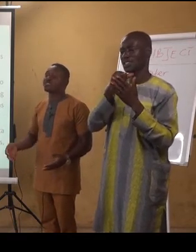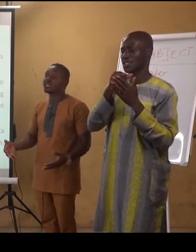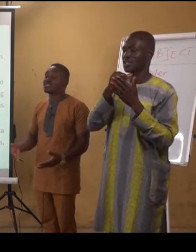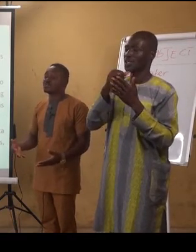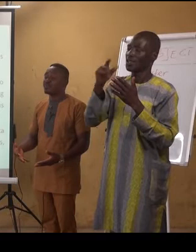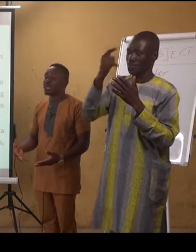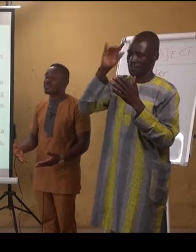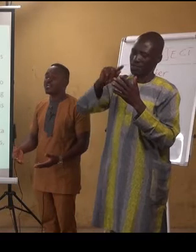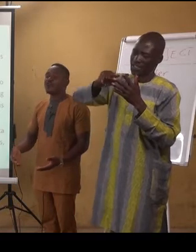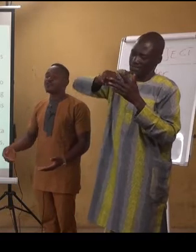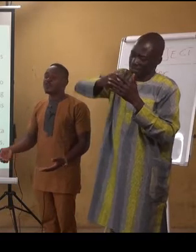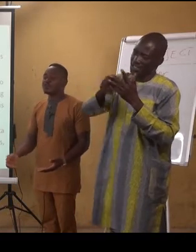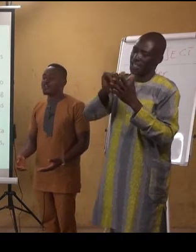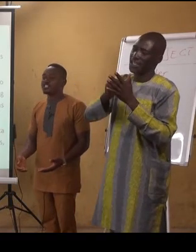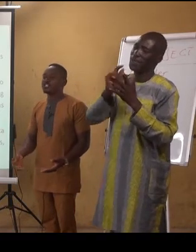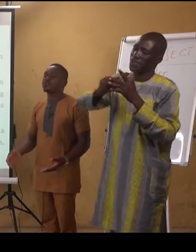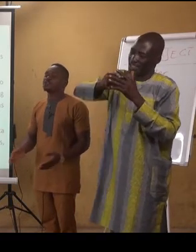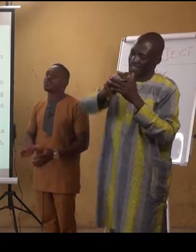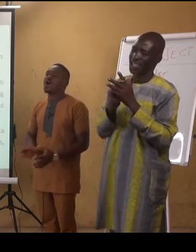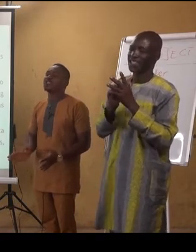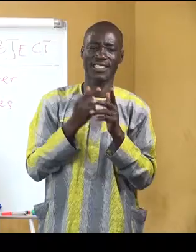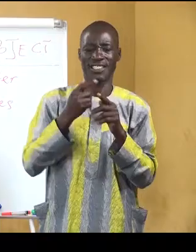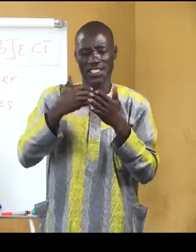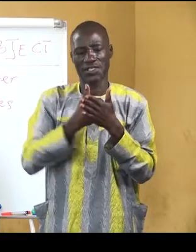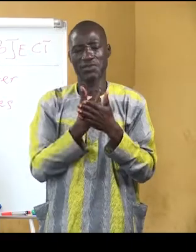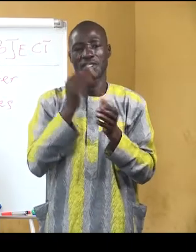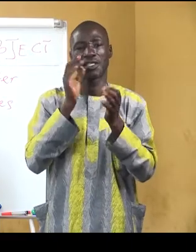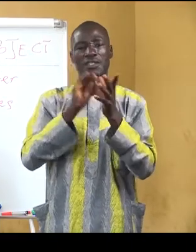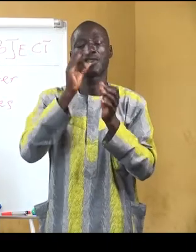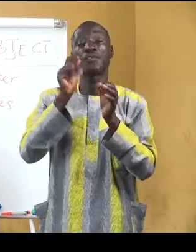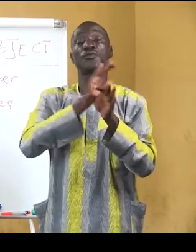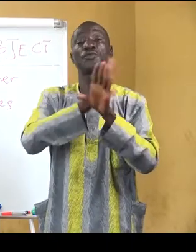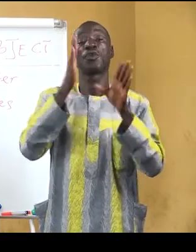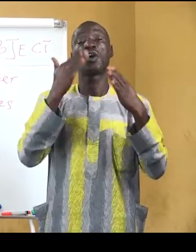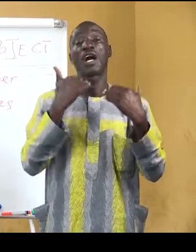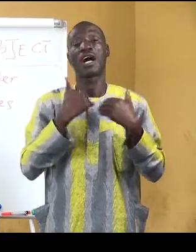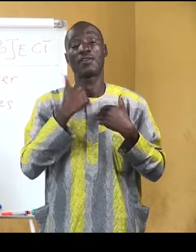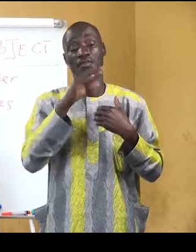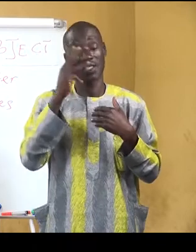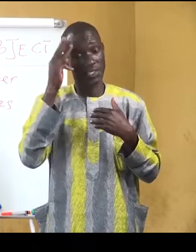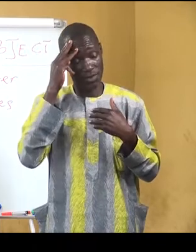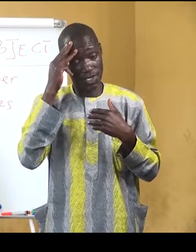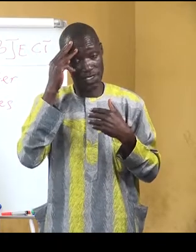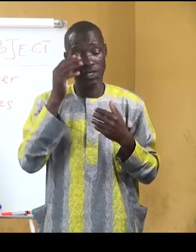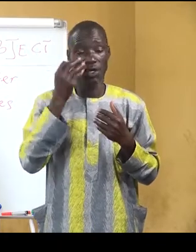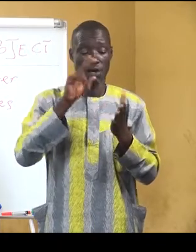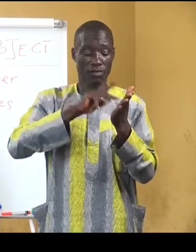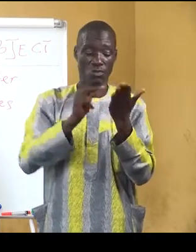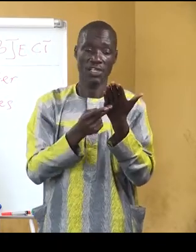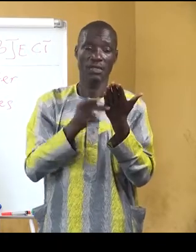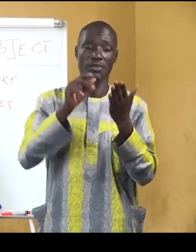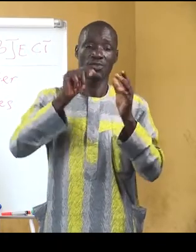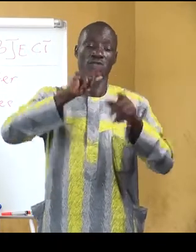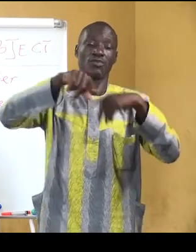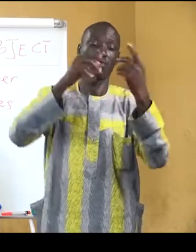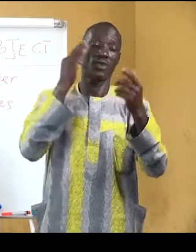who are starting programming from afresh. Even if you had no knowledge of programming language, you would be able to go ahead, or you'll be able